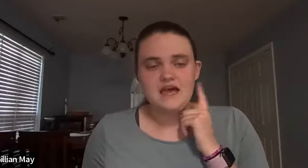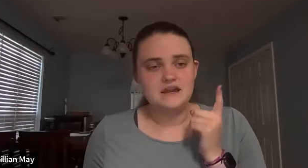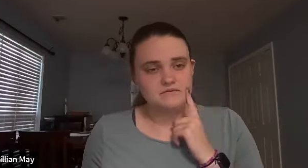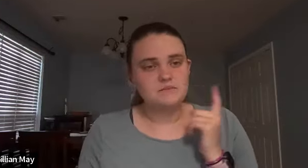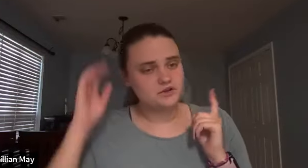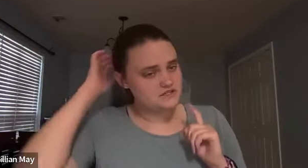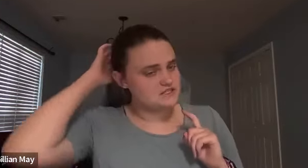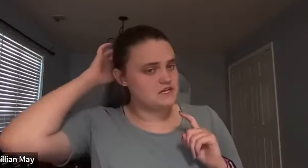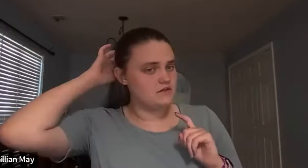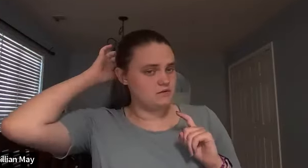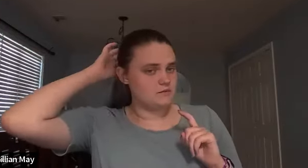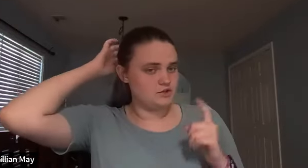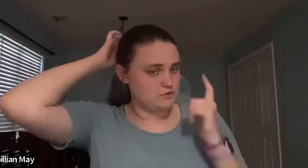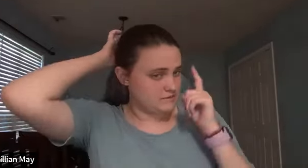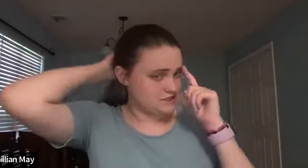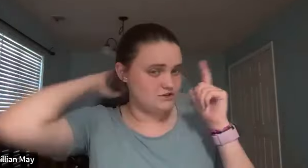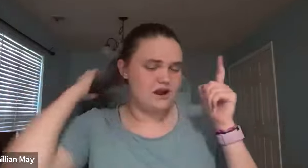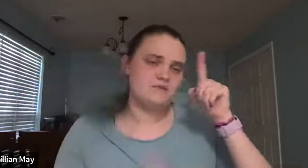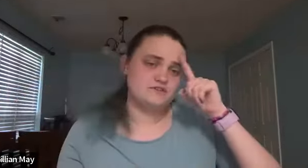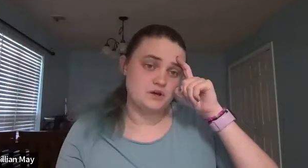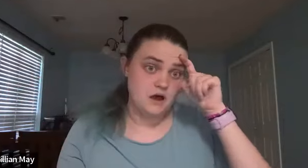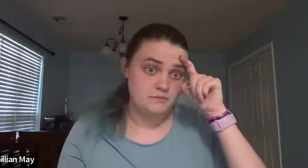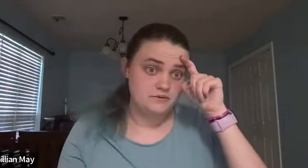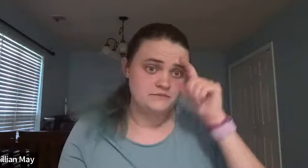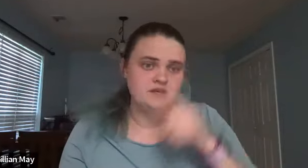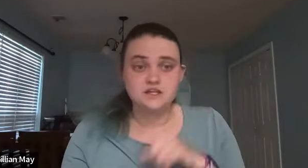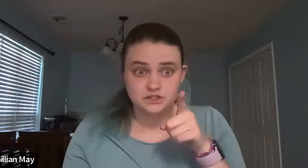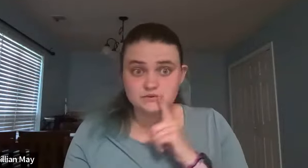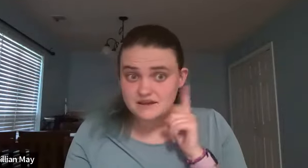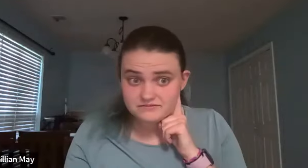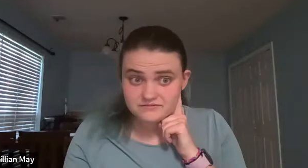And remember, this is another, remember, you want to make sure your eyebrows go up, you deaf,